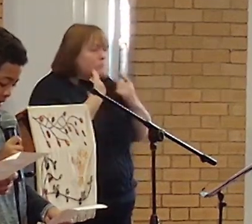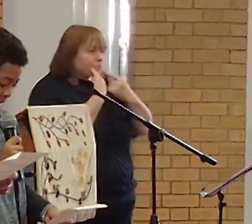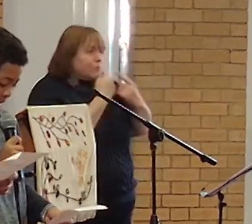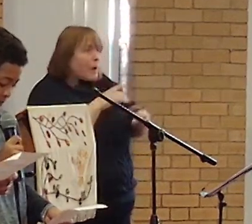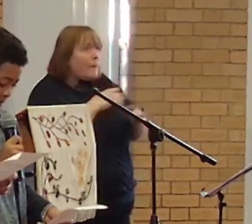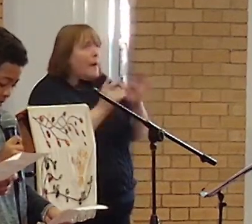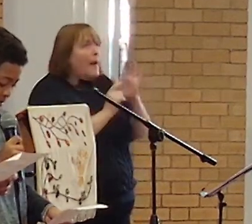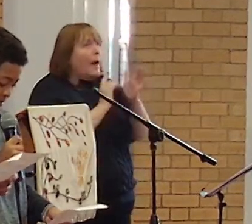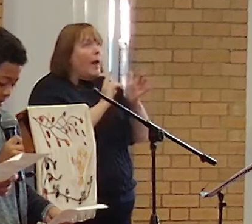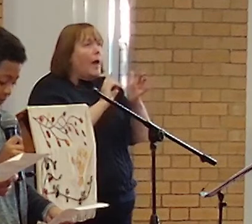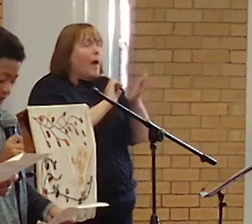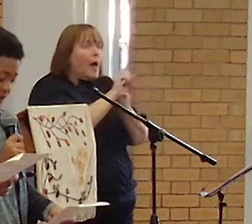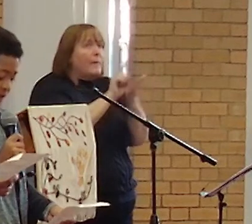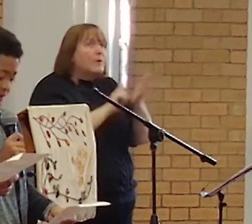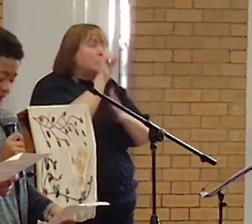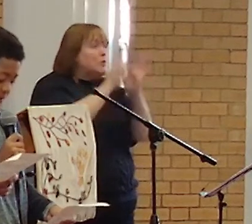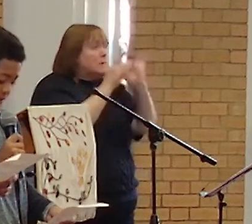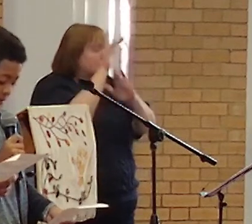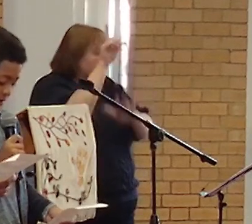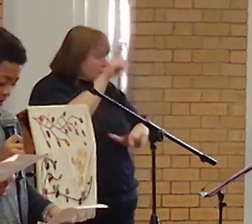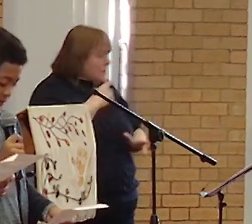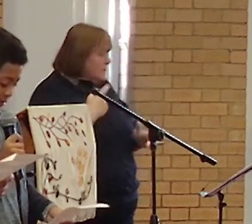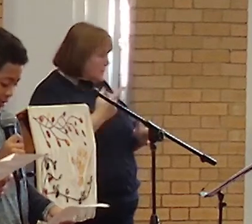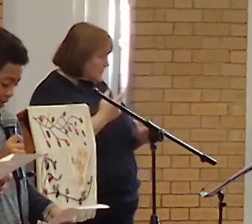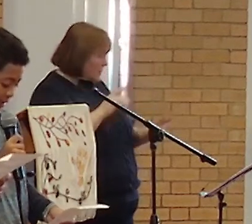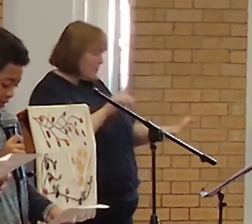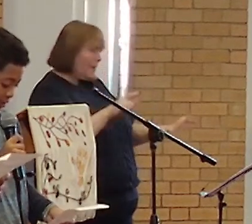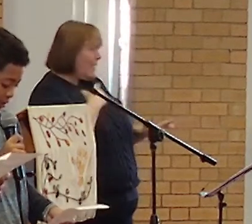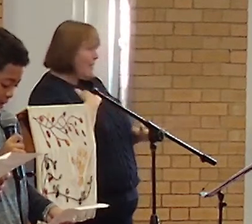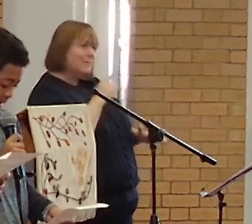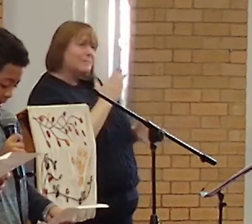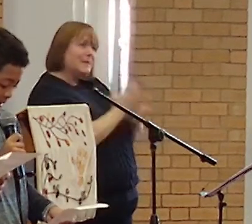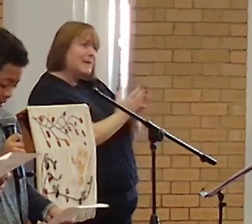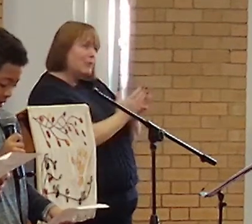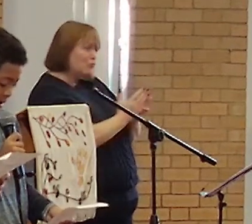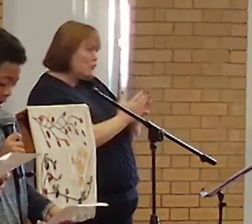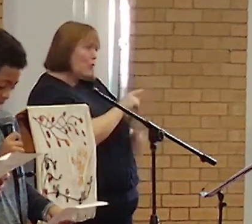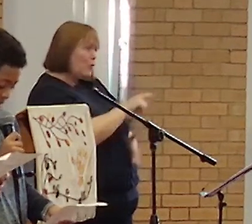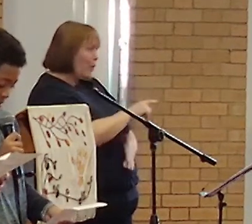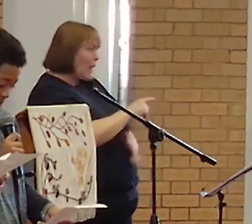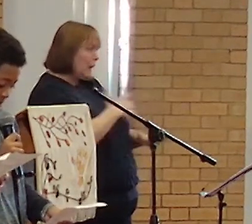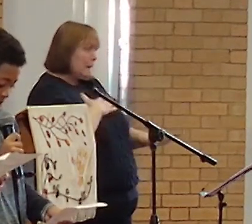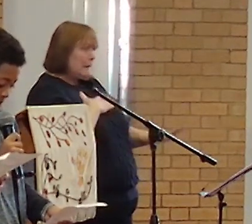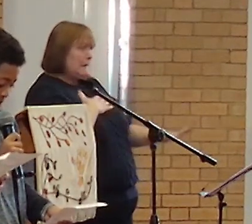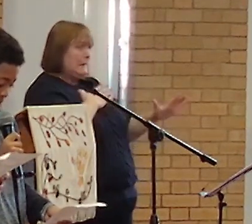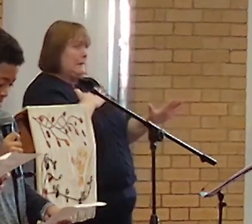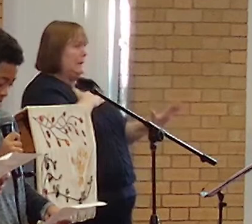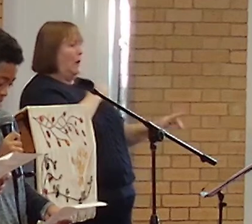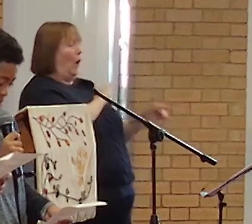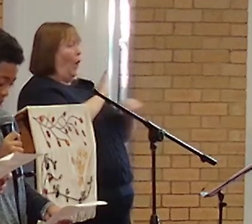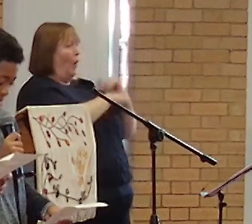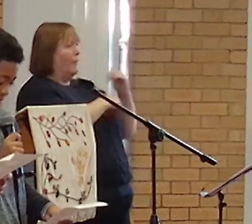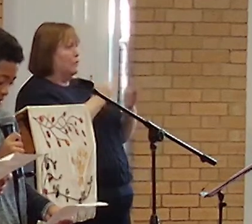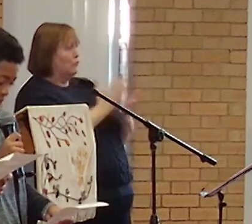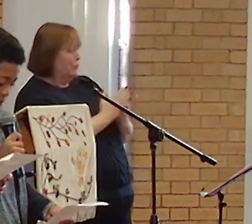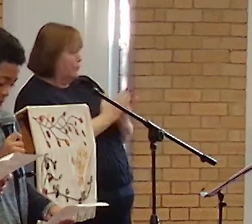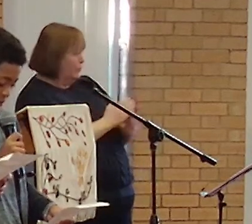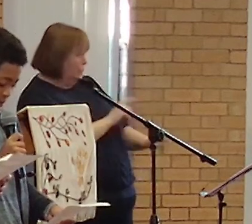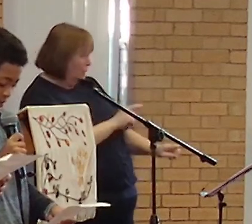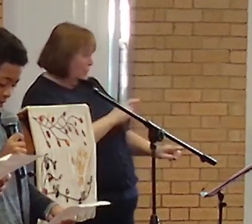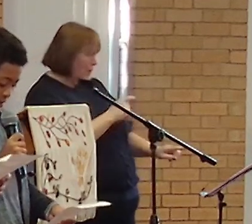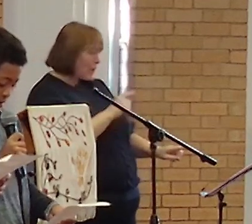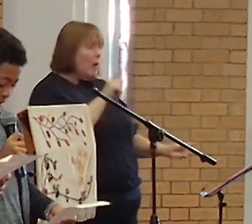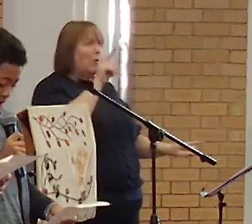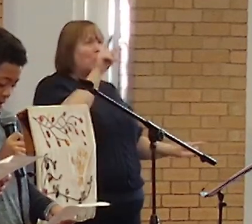glad when that happens. Give a cheer even, for though they do not like it, I do. And all heaven